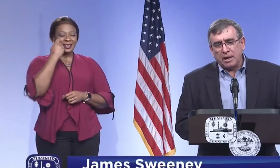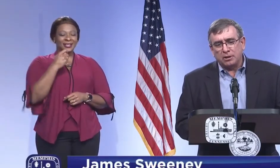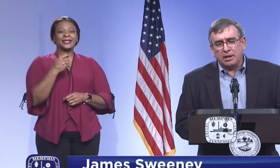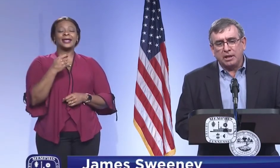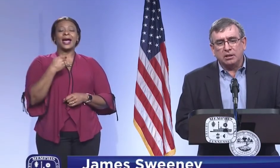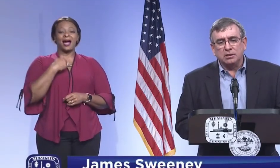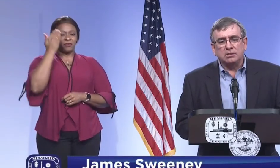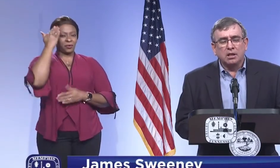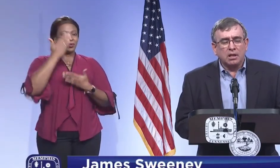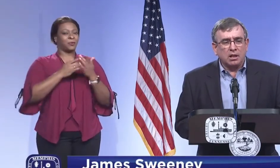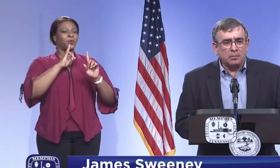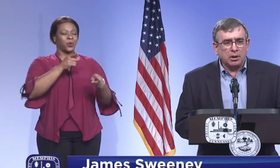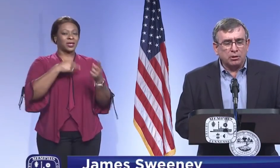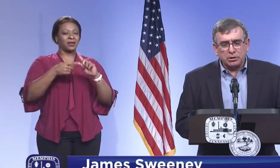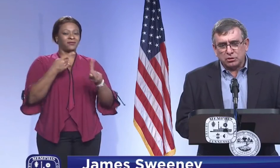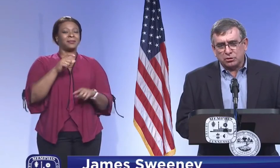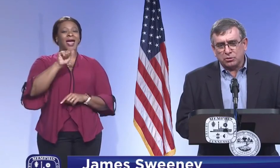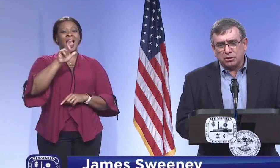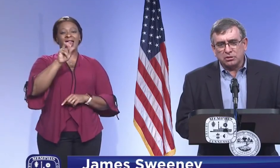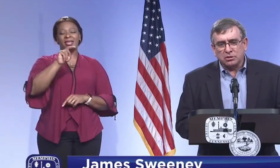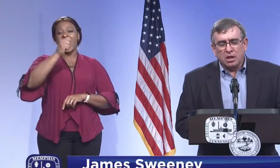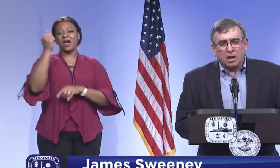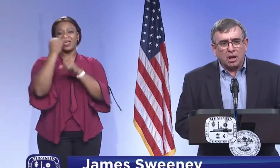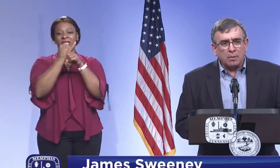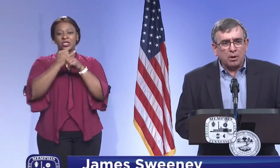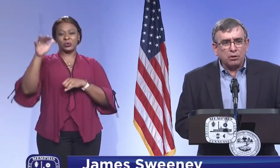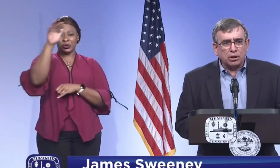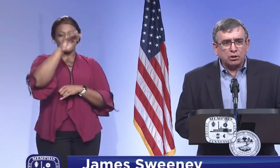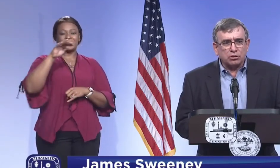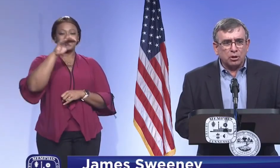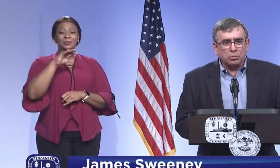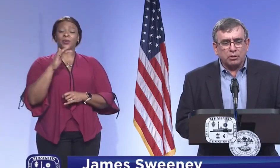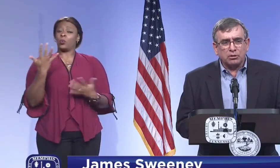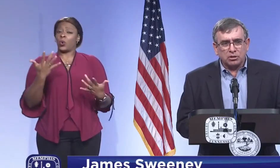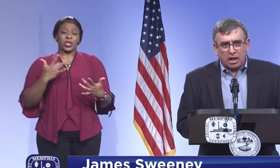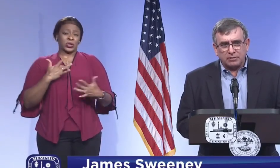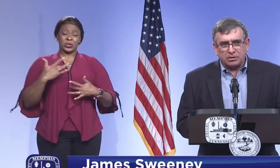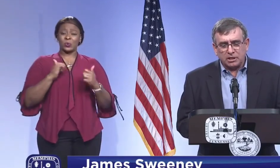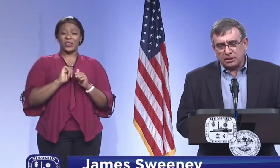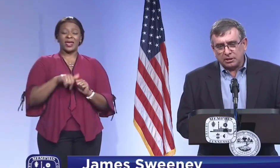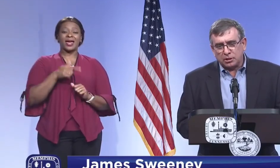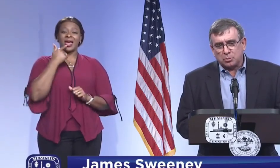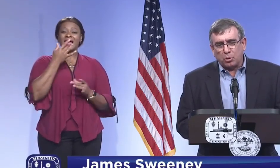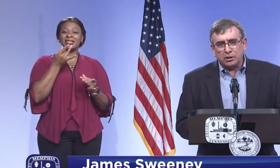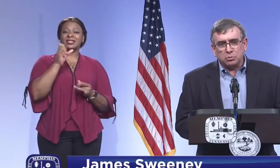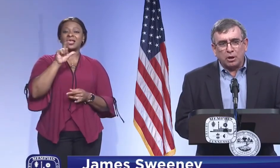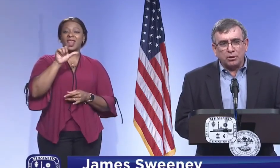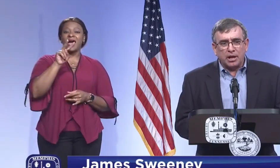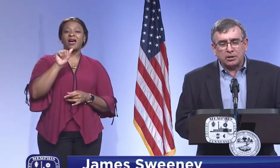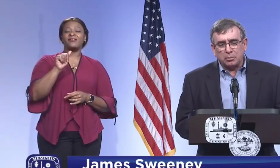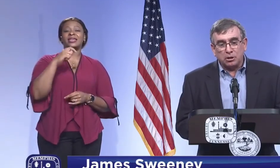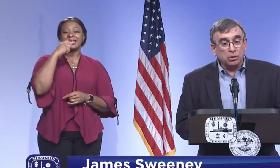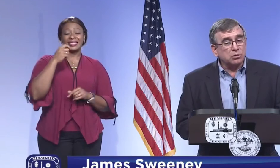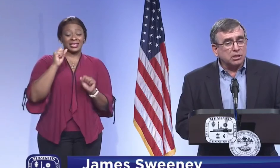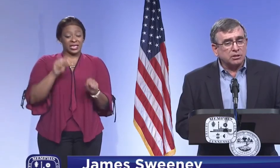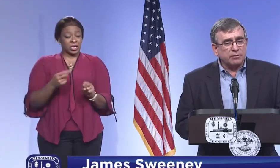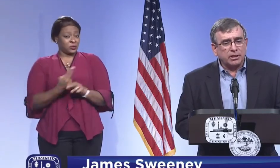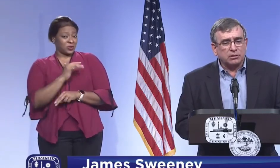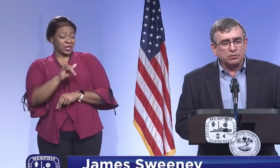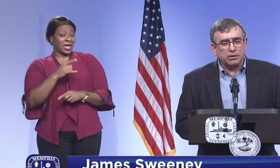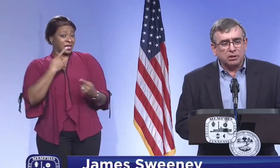come out of Yale and other institutions. The concern with saliva testing at this point is whether or not it could be used